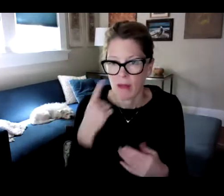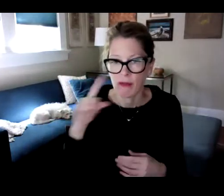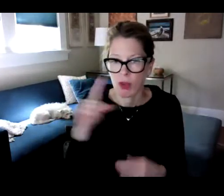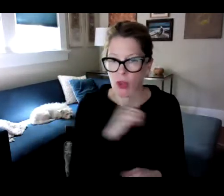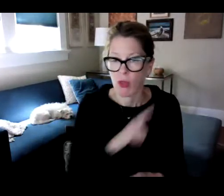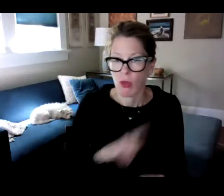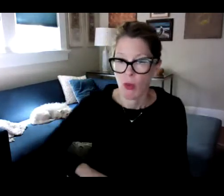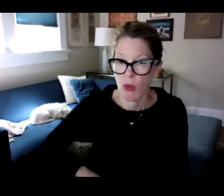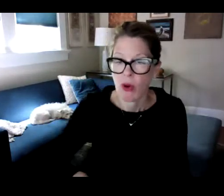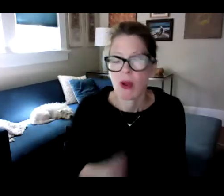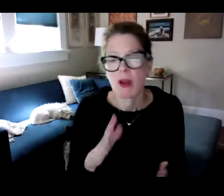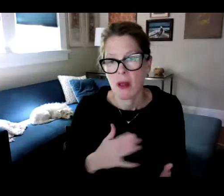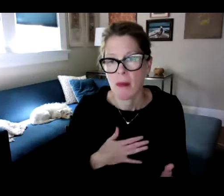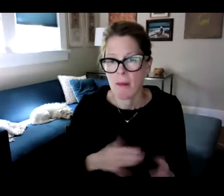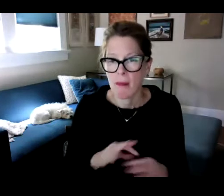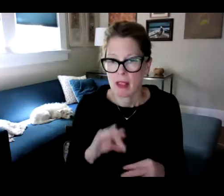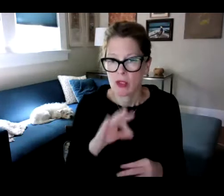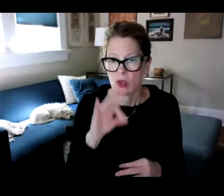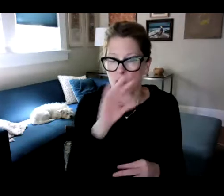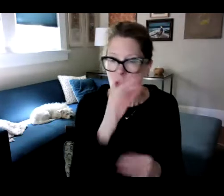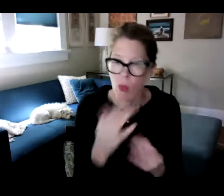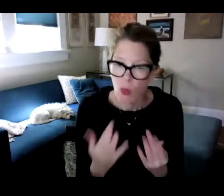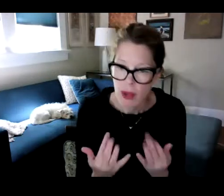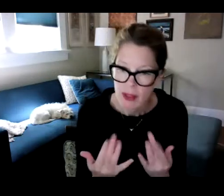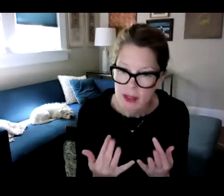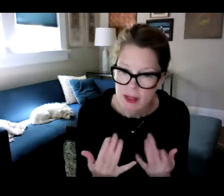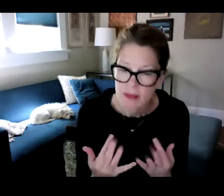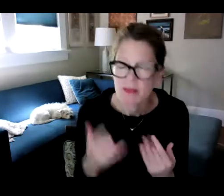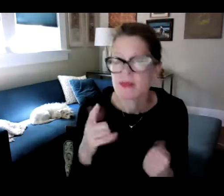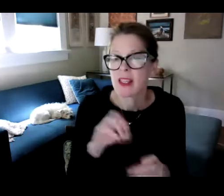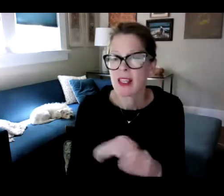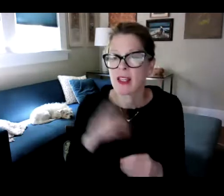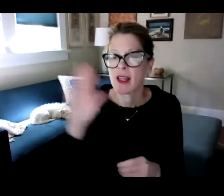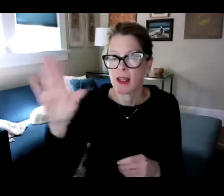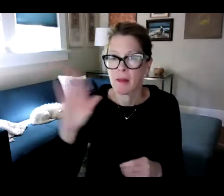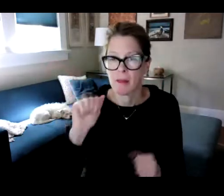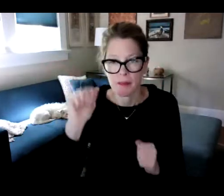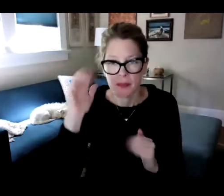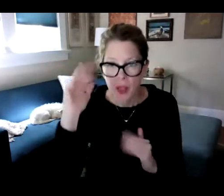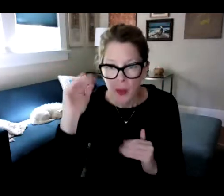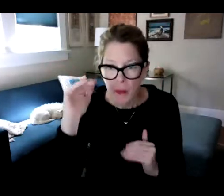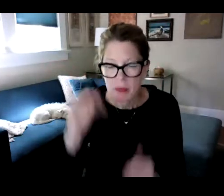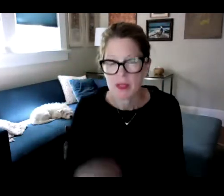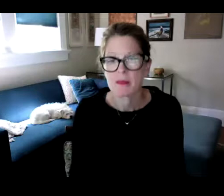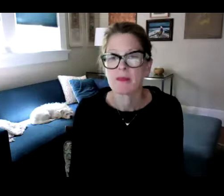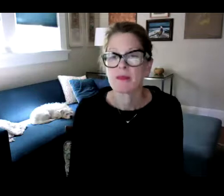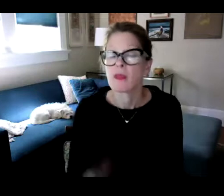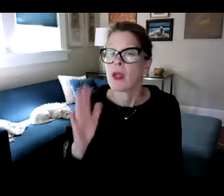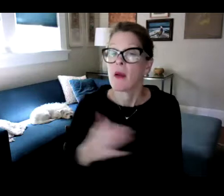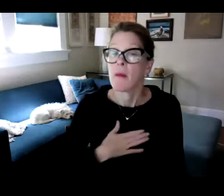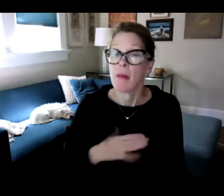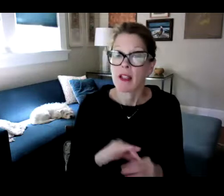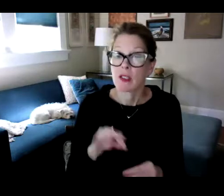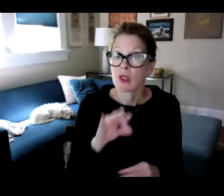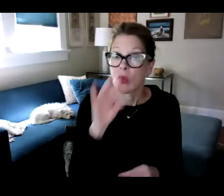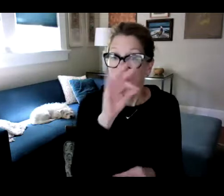waits for him. In his word is my hope. My soul waits for the Lord, more than watchmen